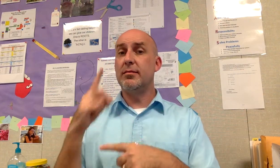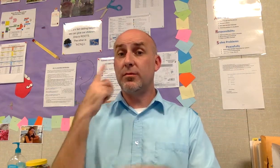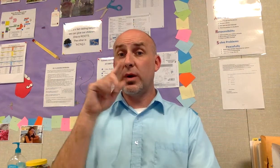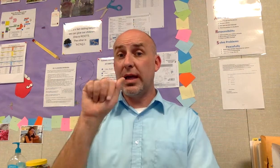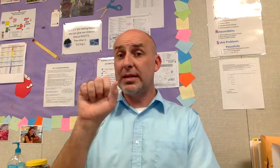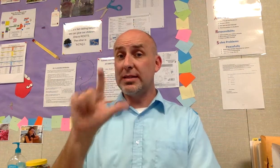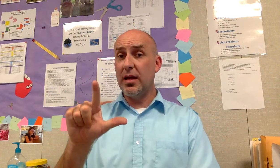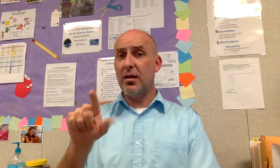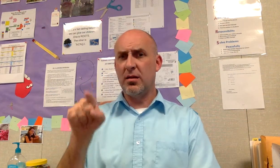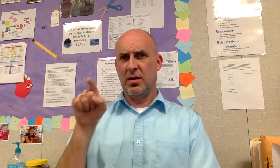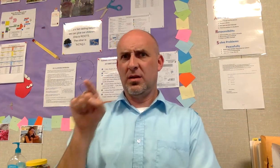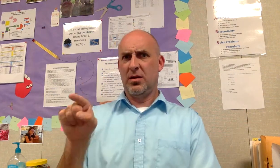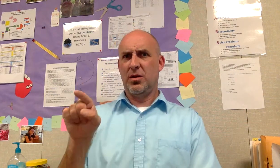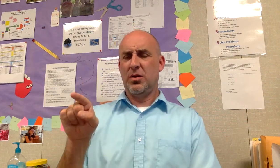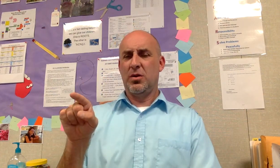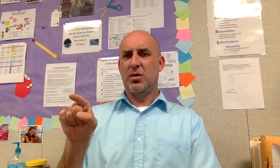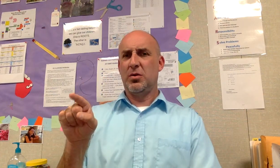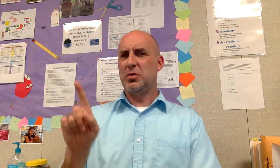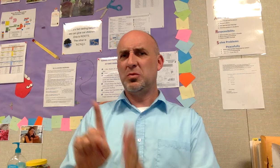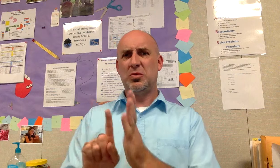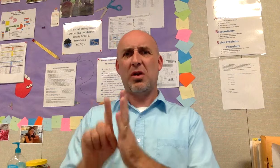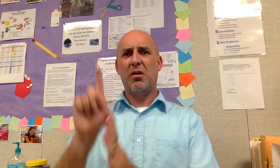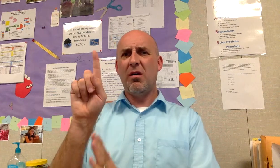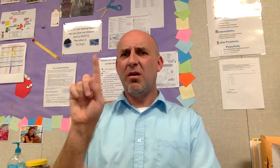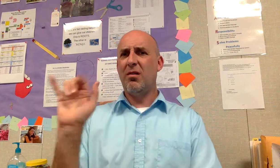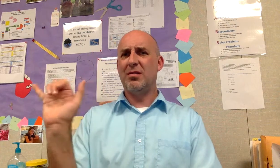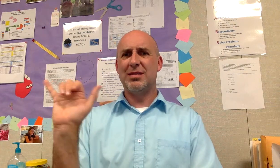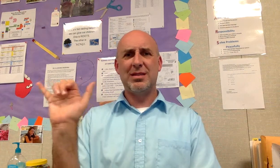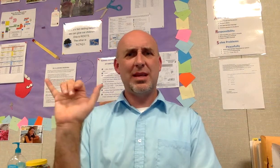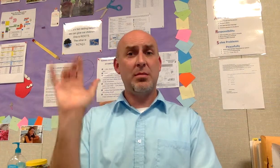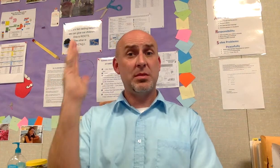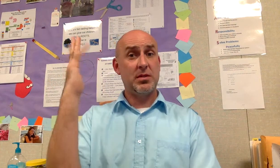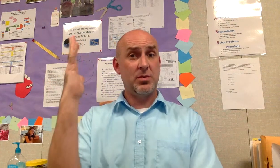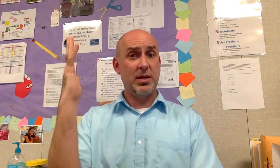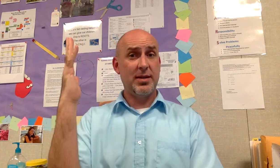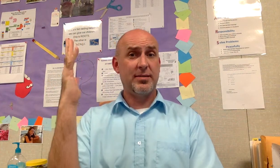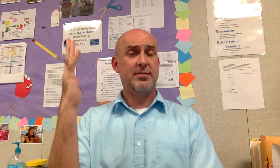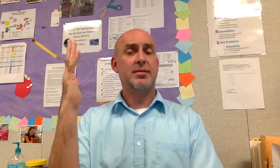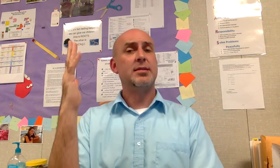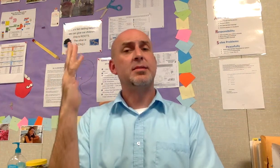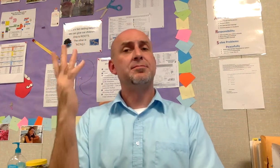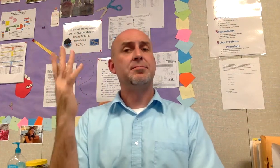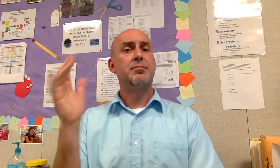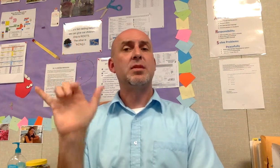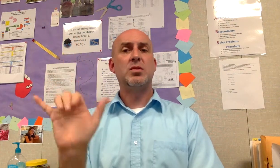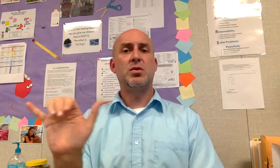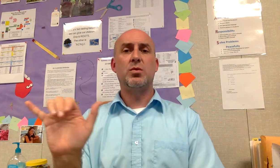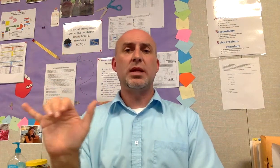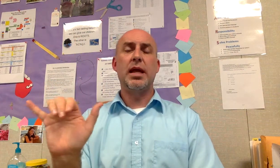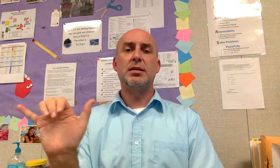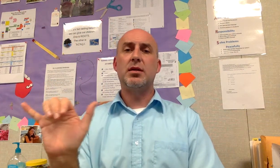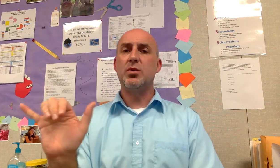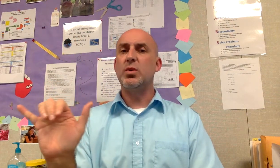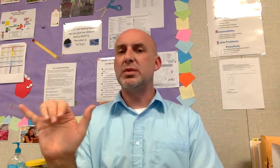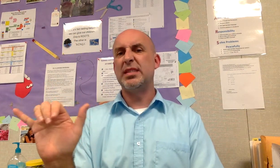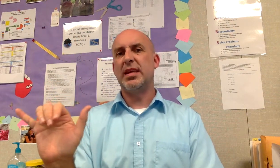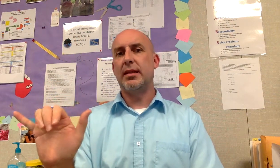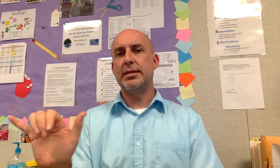for ASL, you tall, same as a tree. So ASL, you would use this sign like